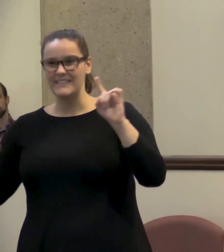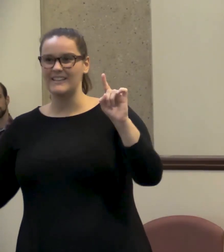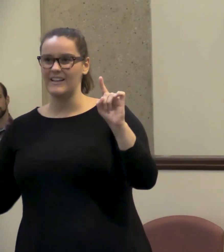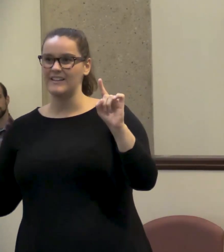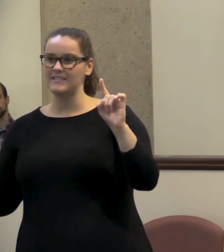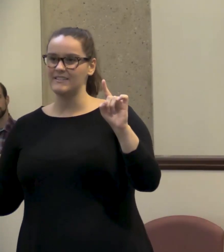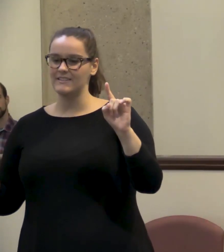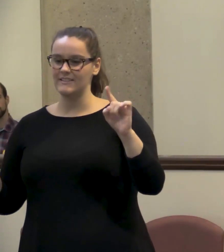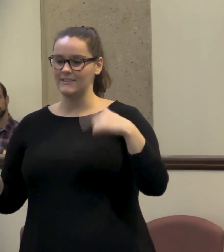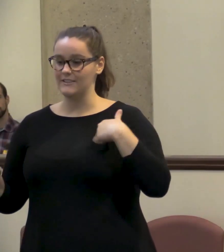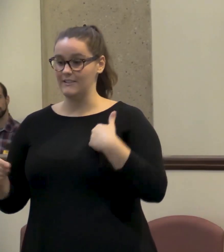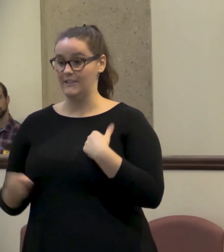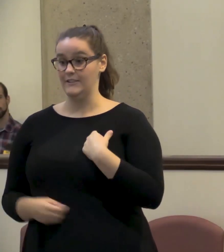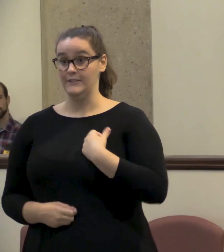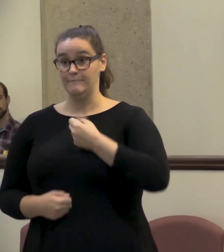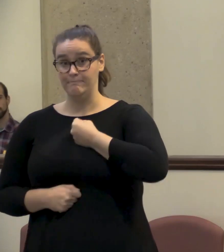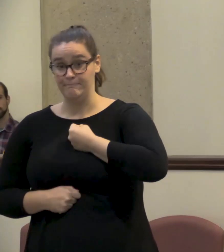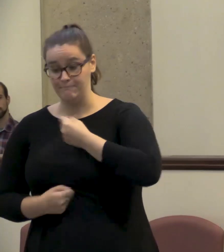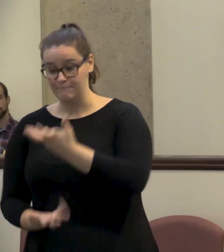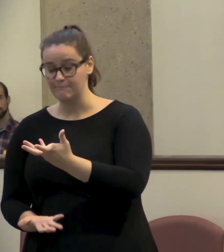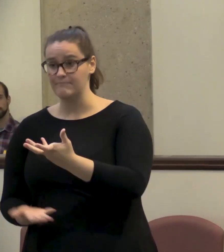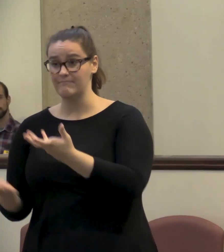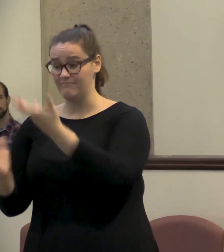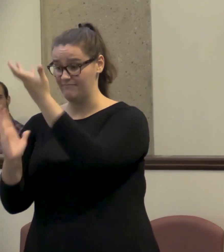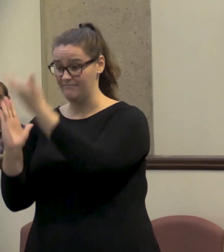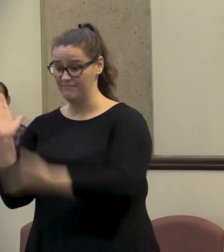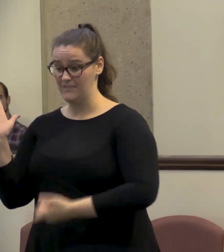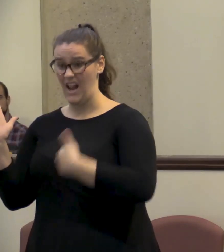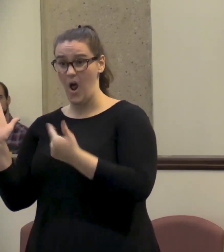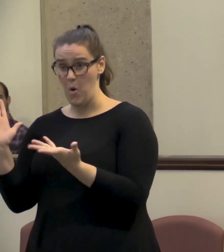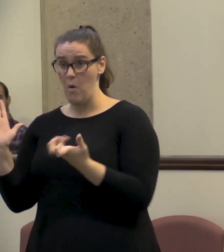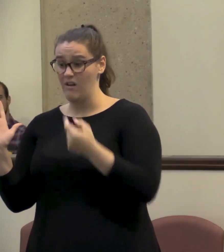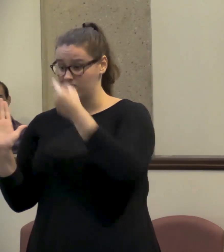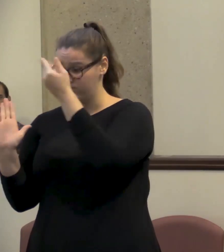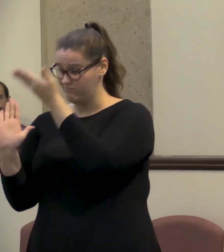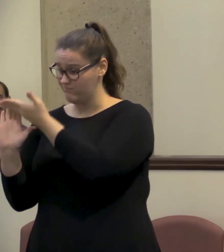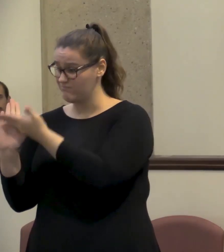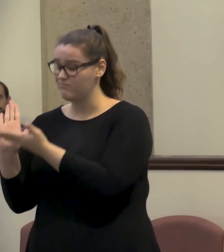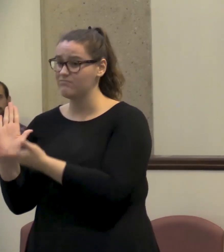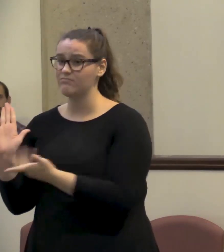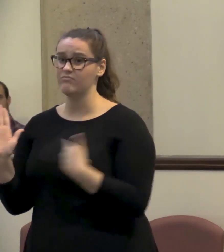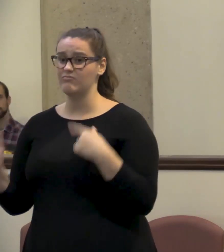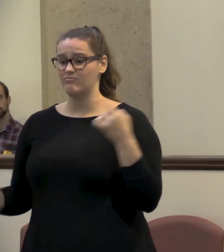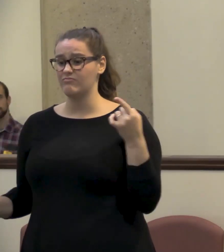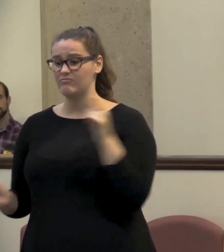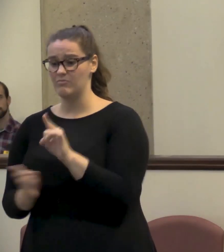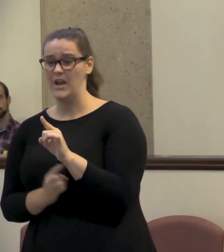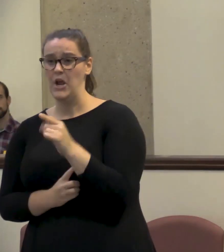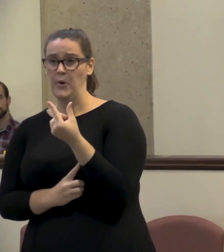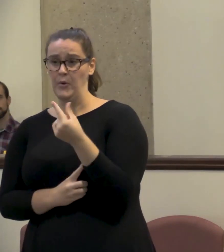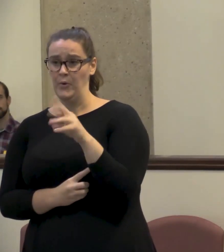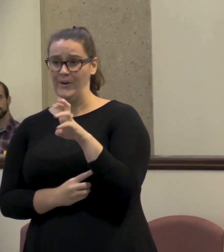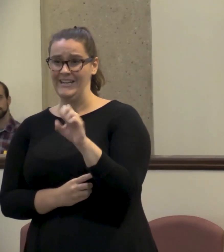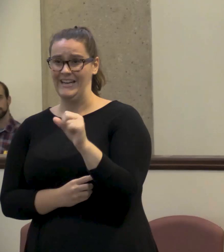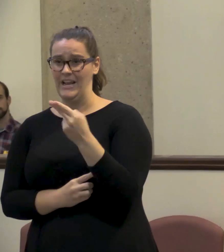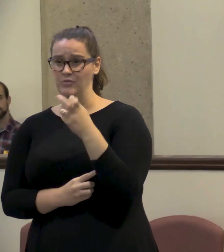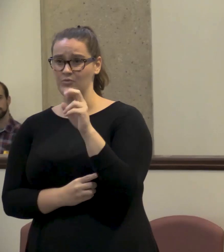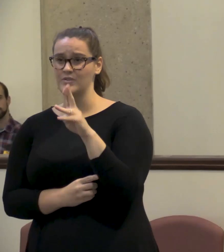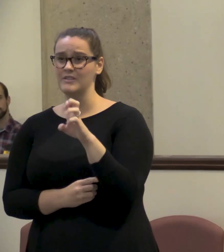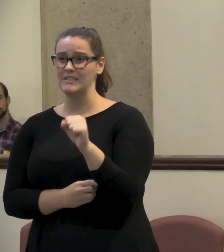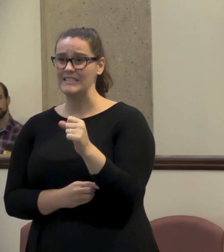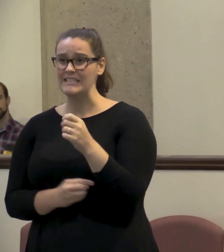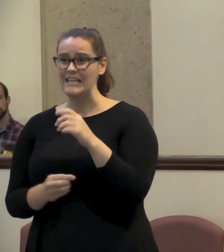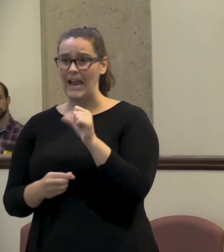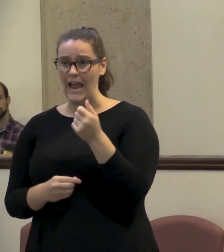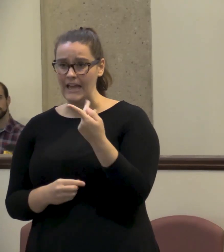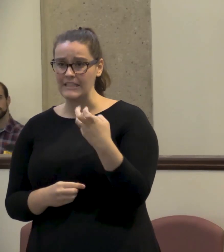and I laid out everything I wanted to do, like passing laws to dramatically reduce greenhouse gas emissions and restore voting